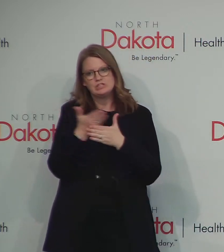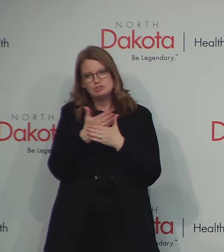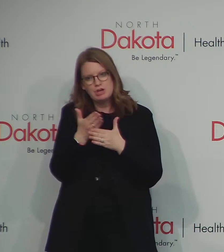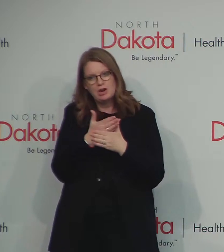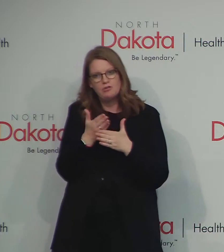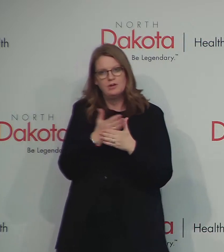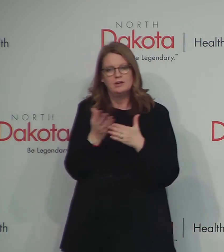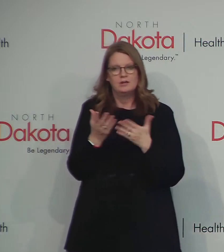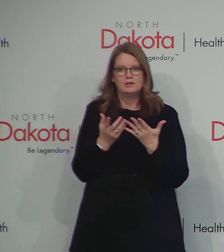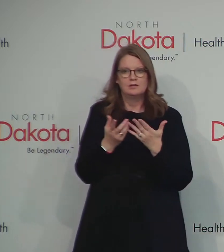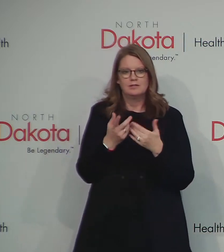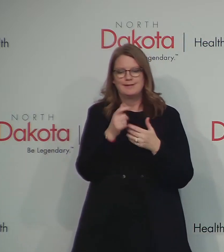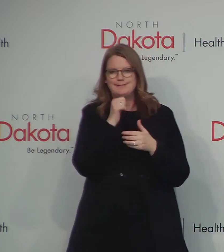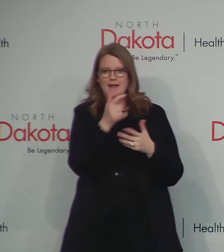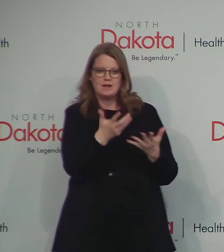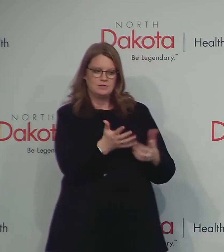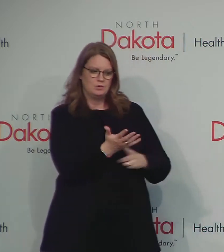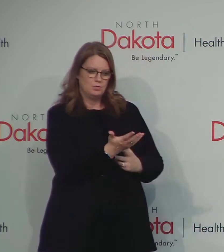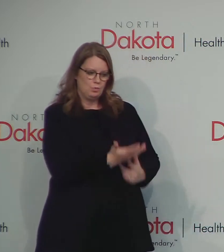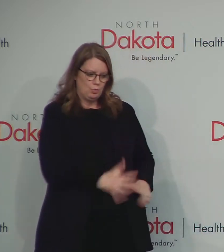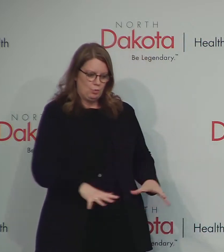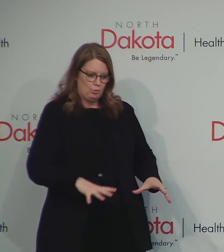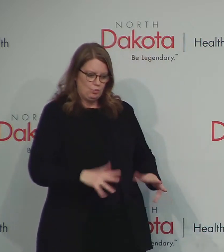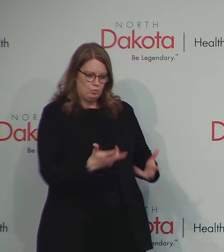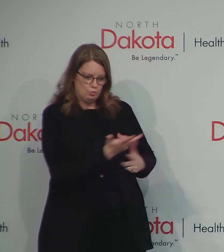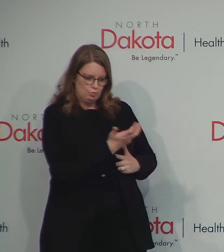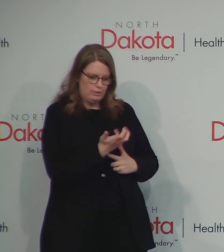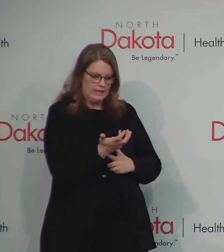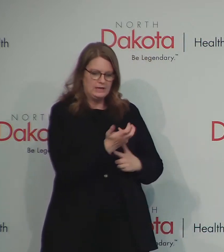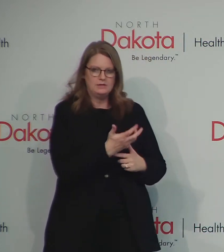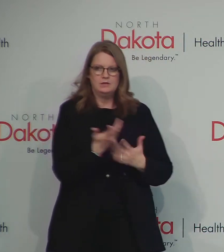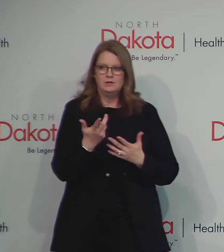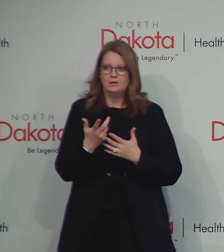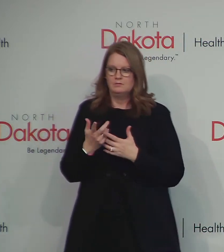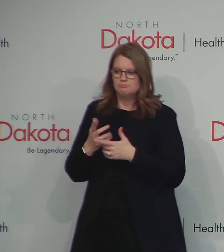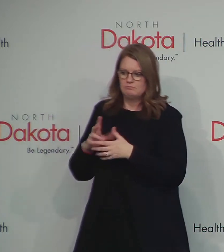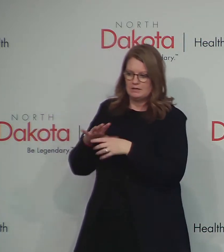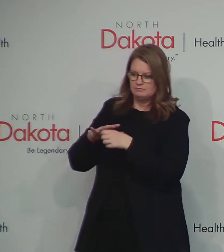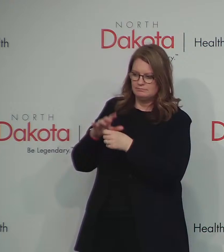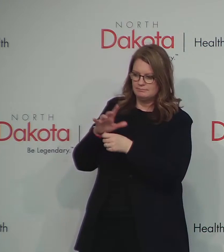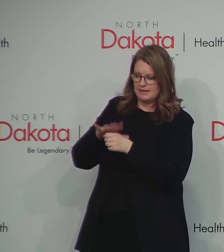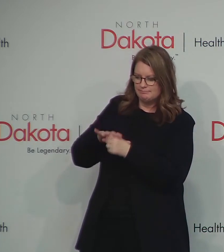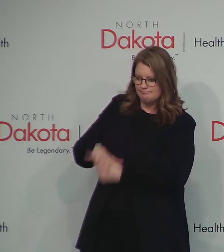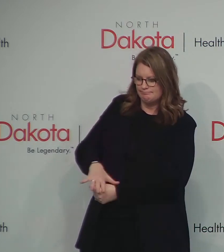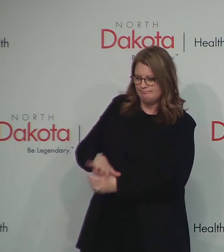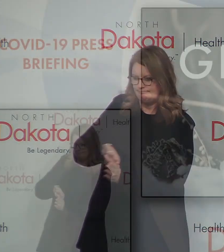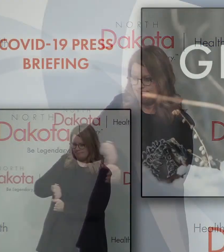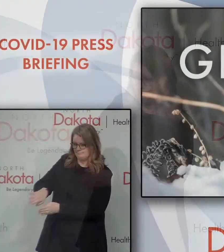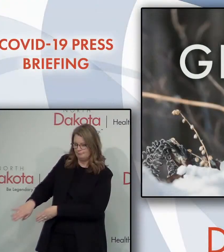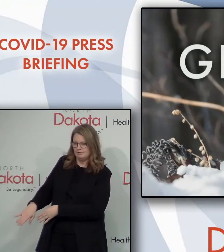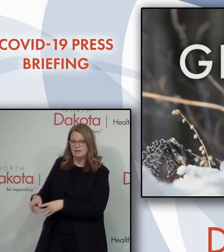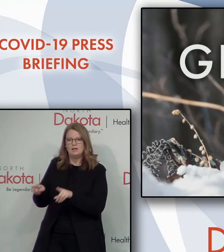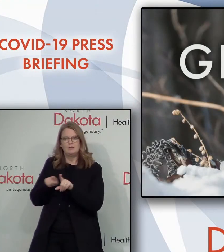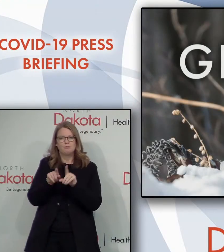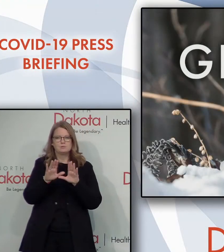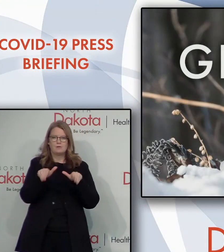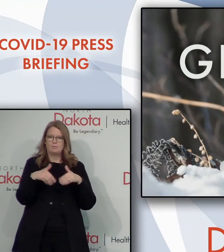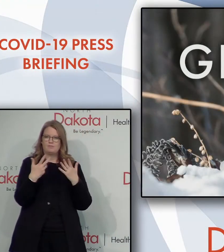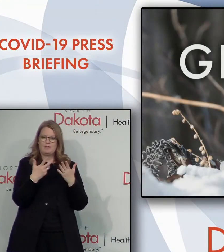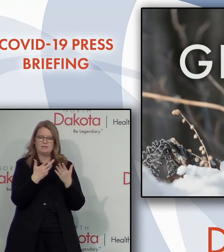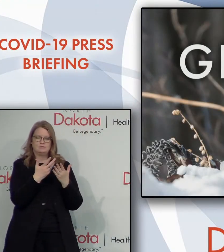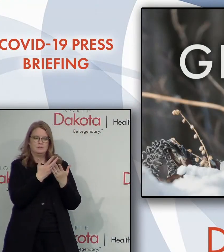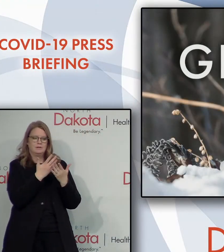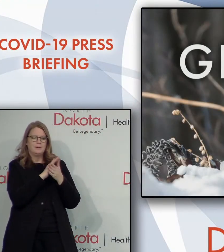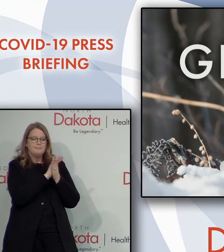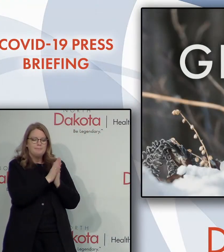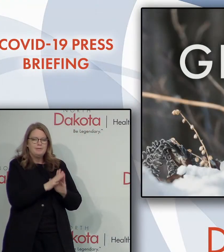greed. It can bring respect and replace oppression. And it can bring peace,